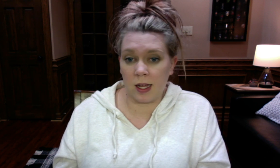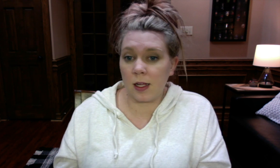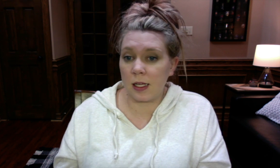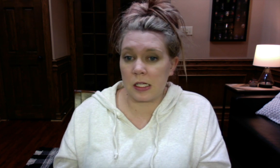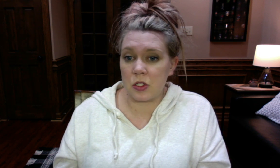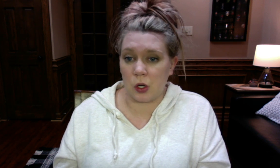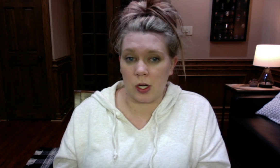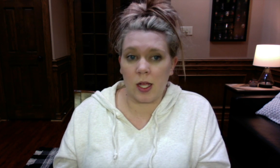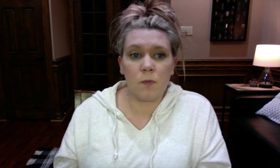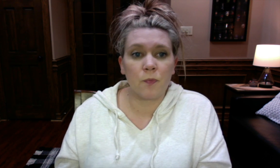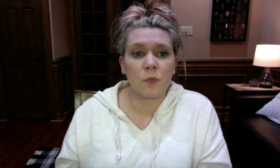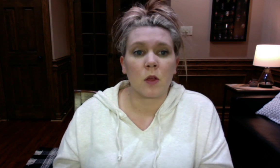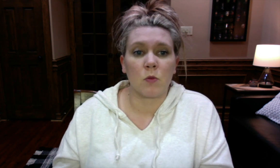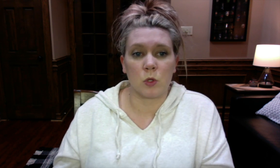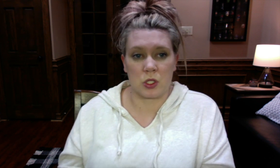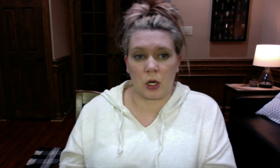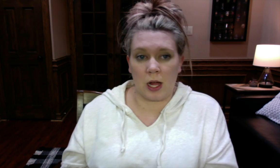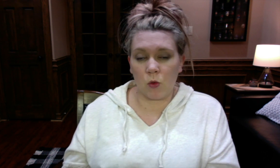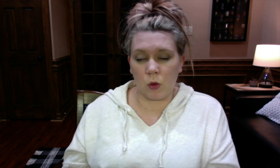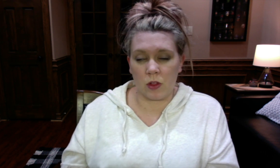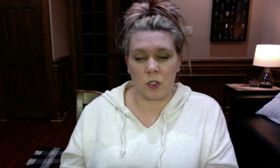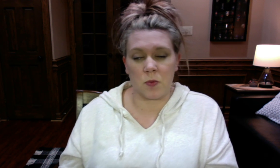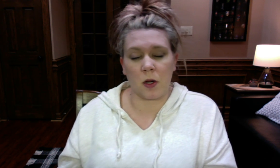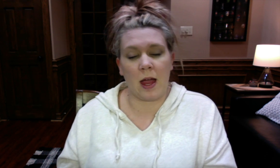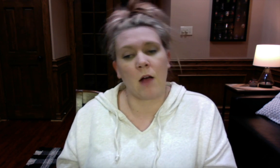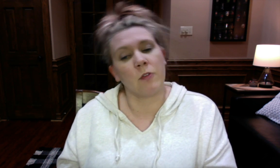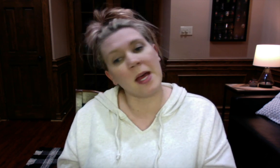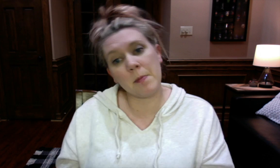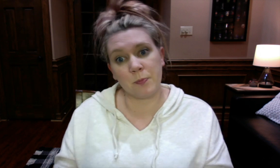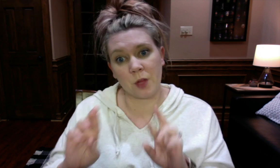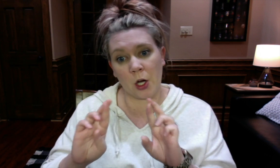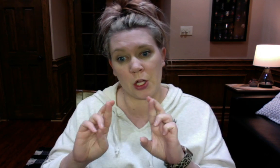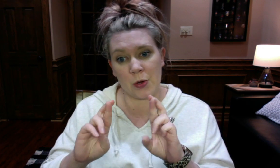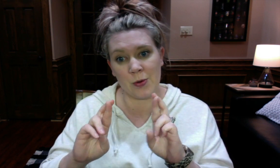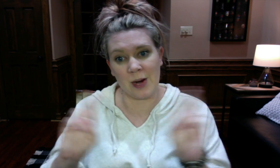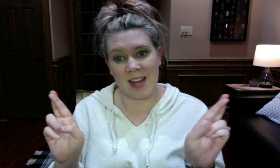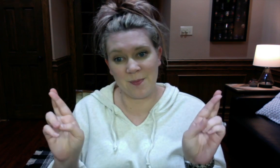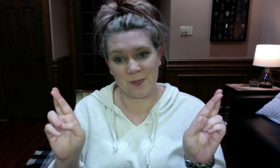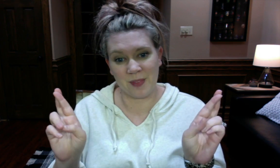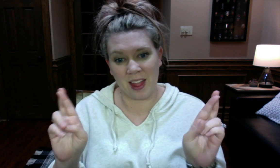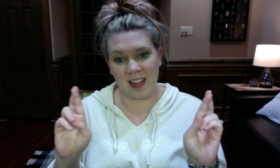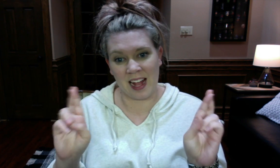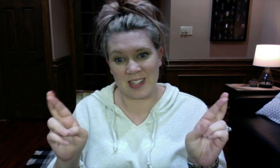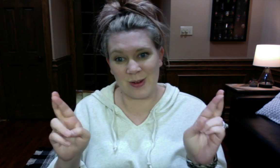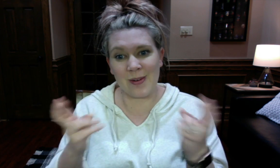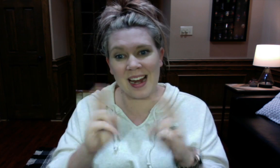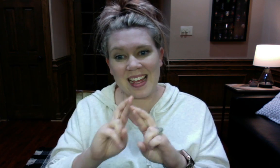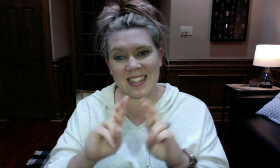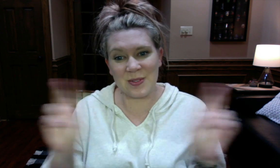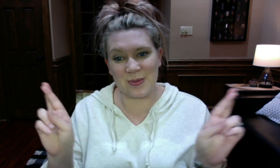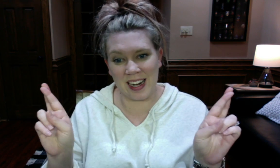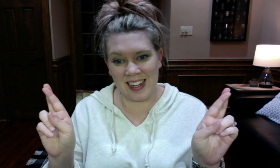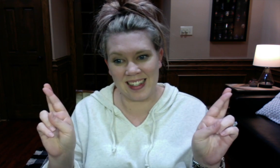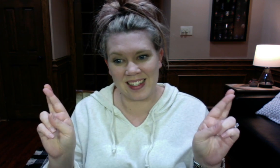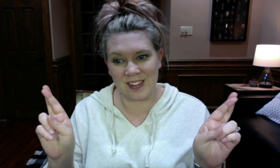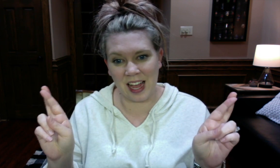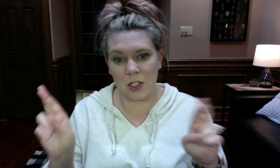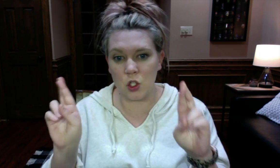and get started. We'll start out with the first part of the alphabet. Are you ready? And that's what ready is. Ready? Okay, 2